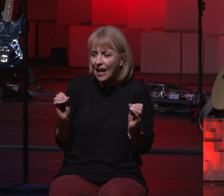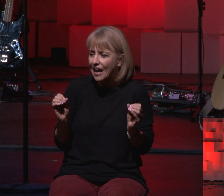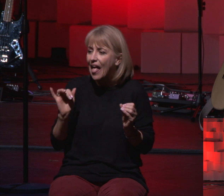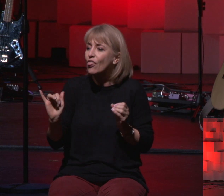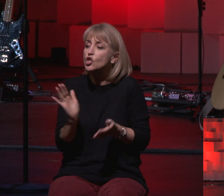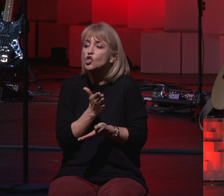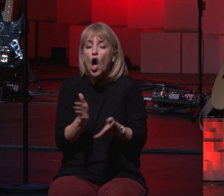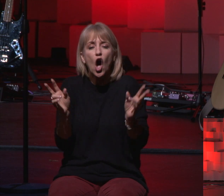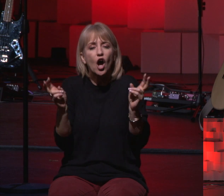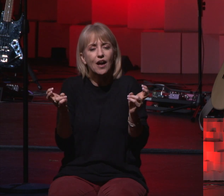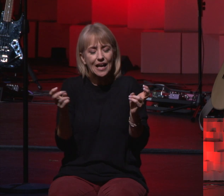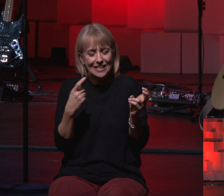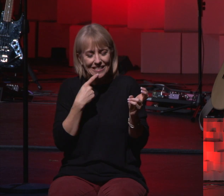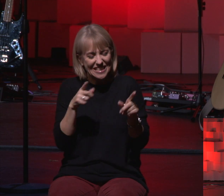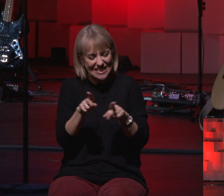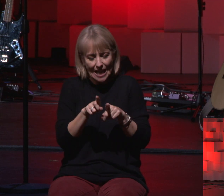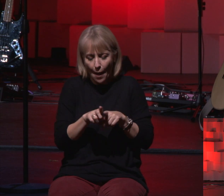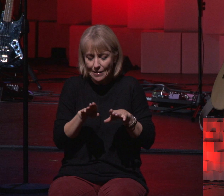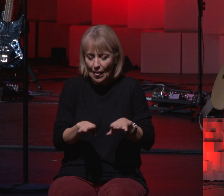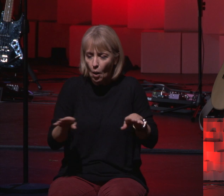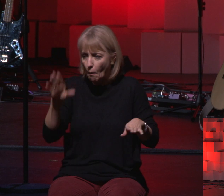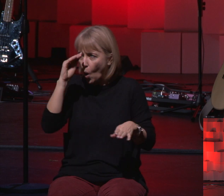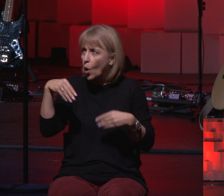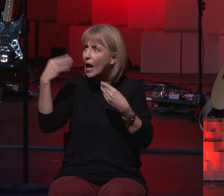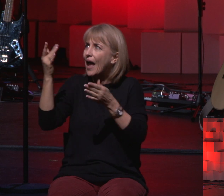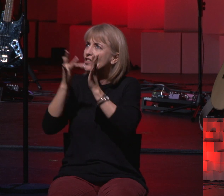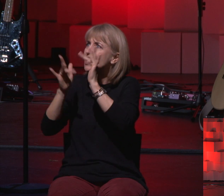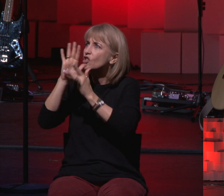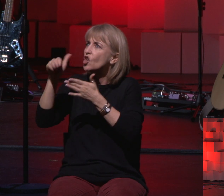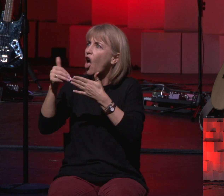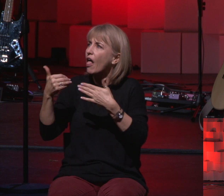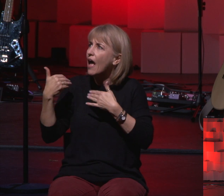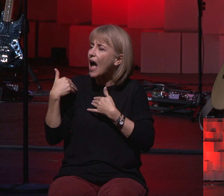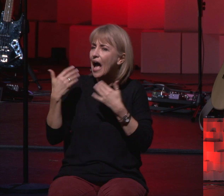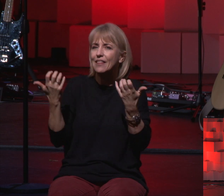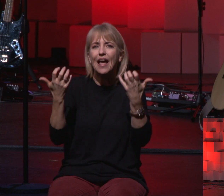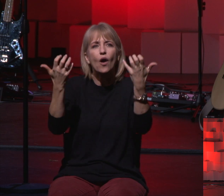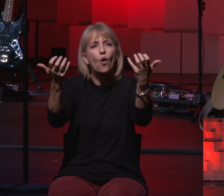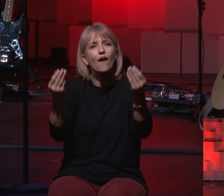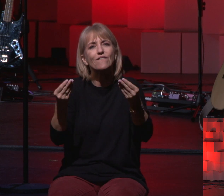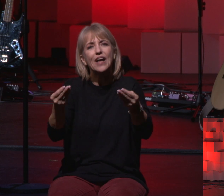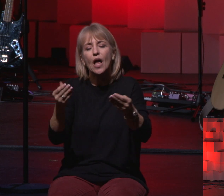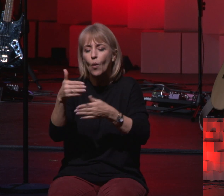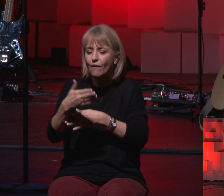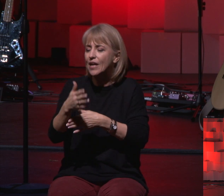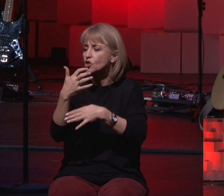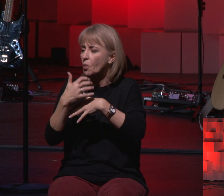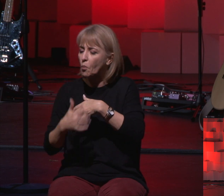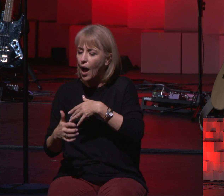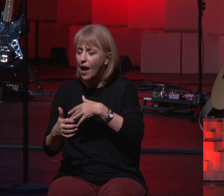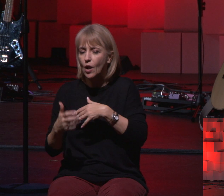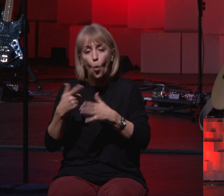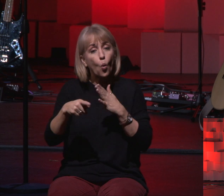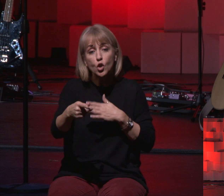this. Just like the little lad who gave Jesus all he had, how the multitude were fed with the fish and the loaves of bread. What you have may